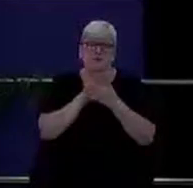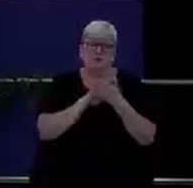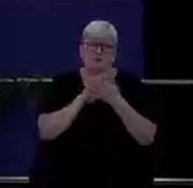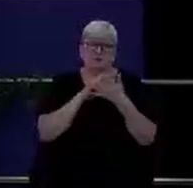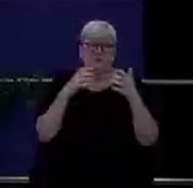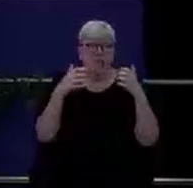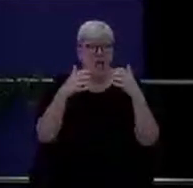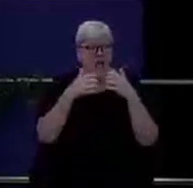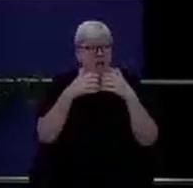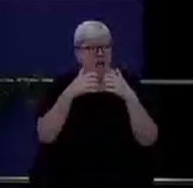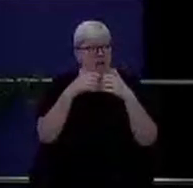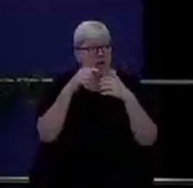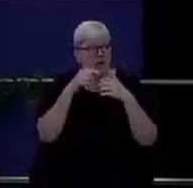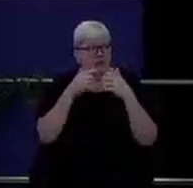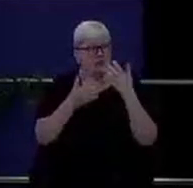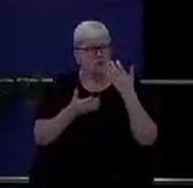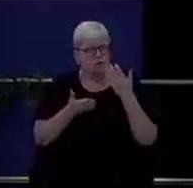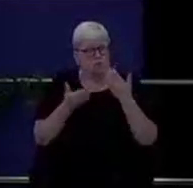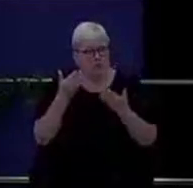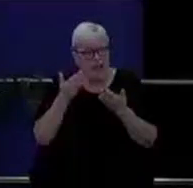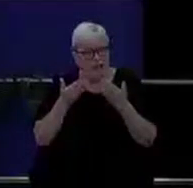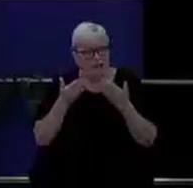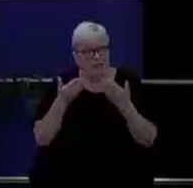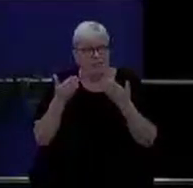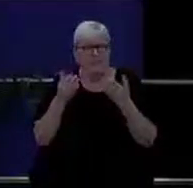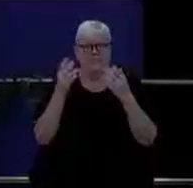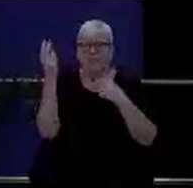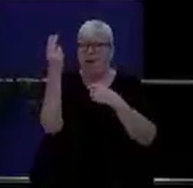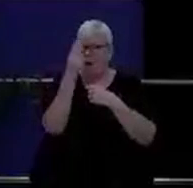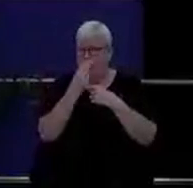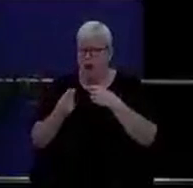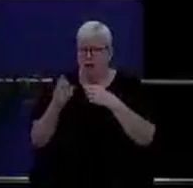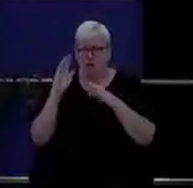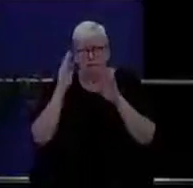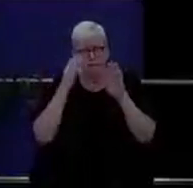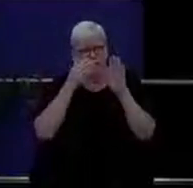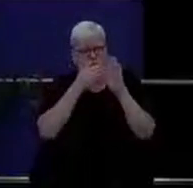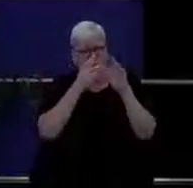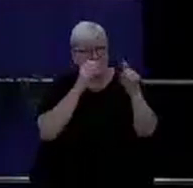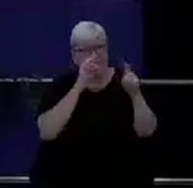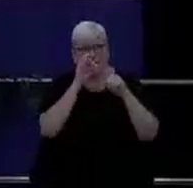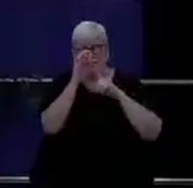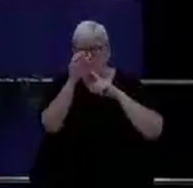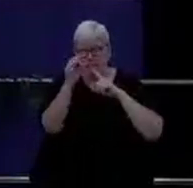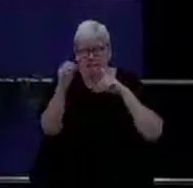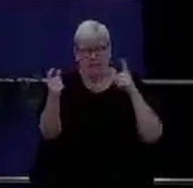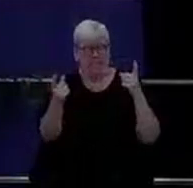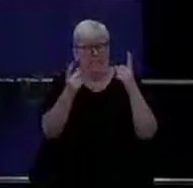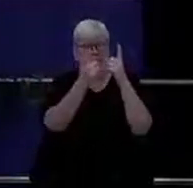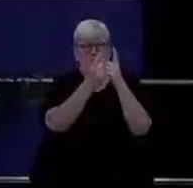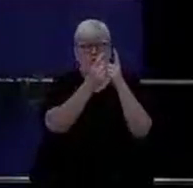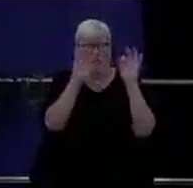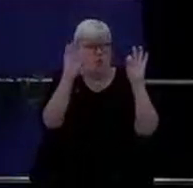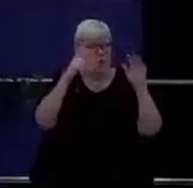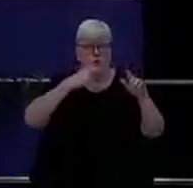you balance the sort of fine art of noticing and the specific encounter with a specific non-human animal with